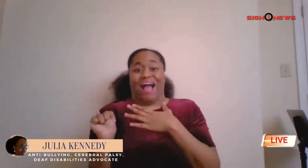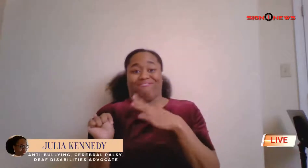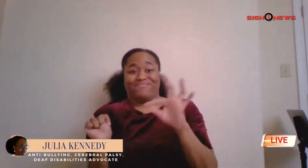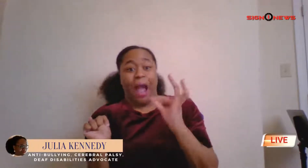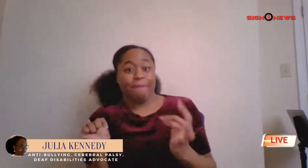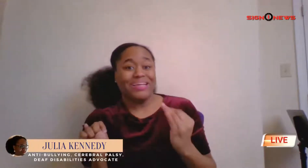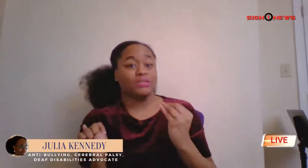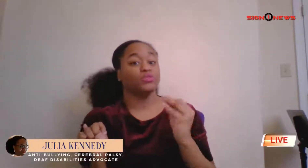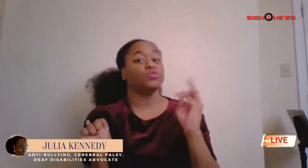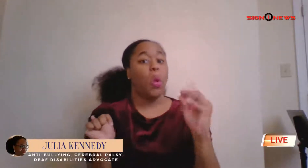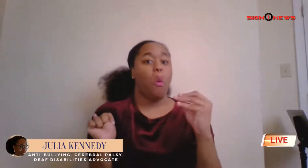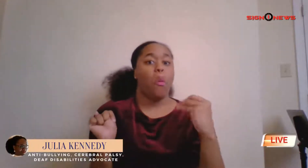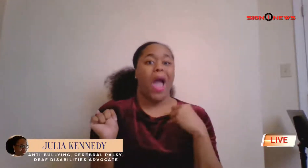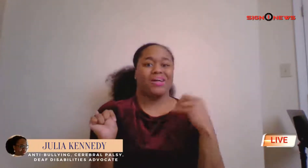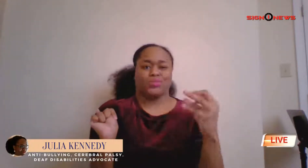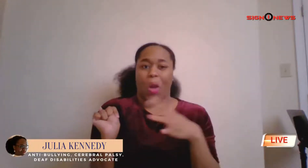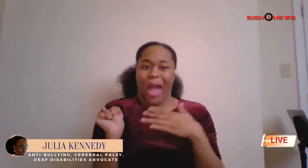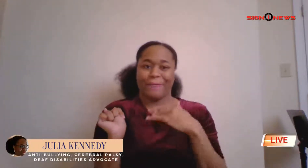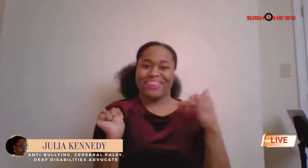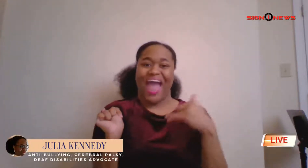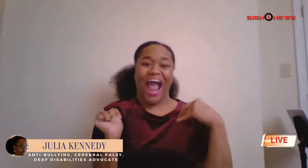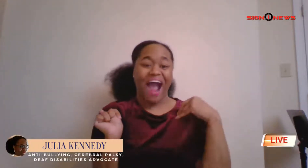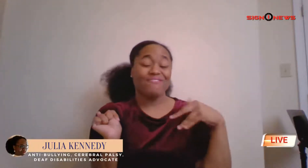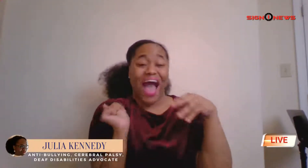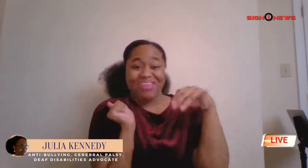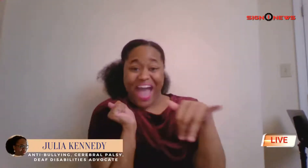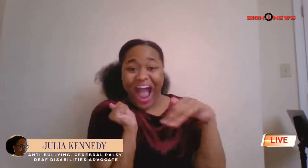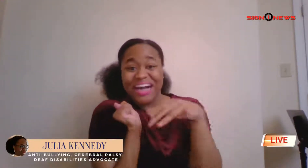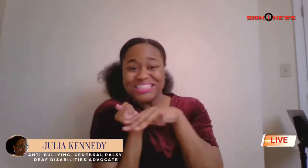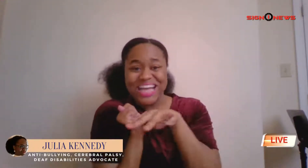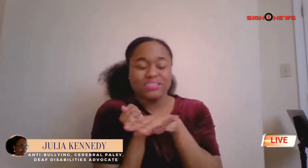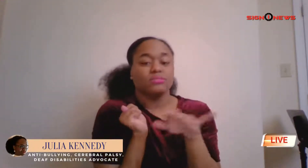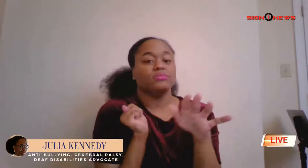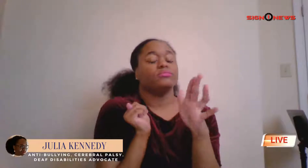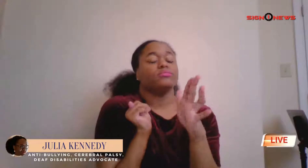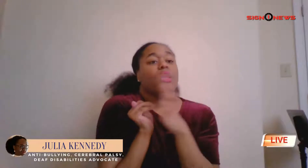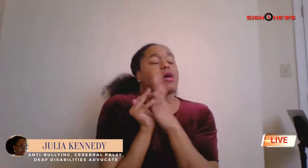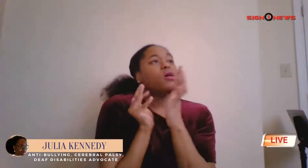A lot of hearing families don't learn sign language.